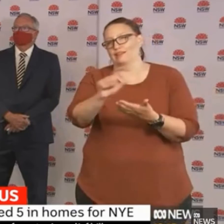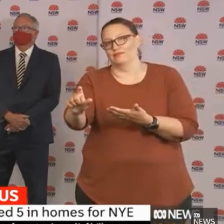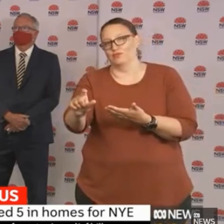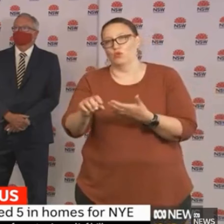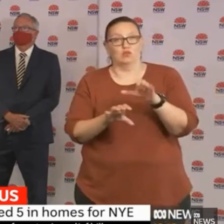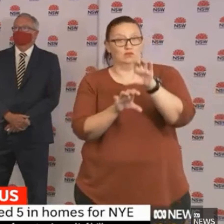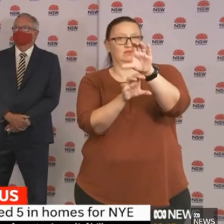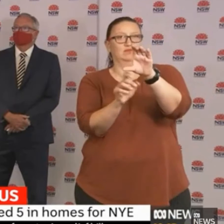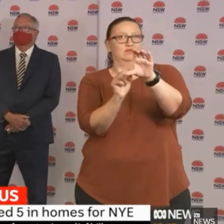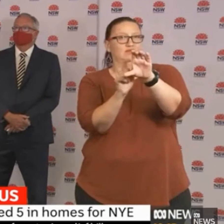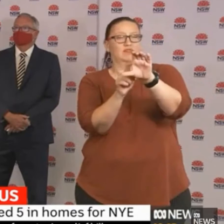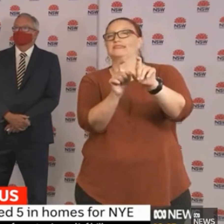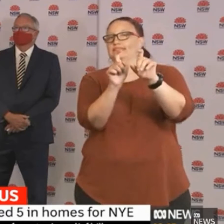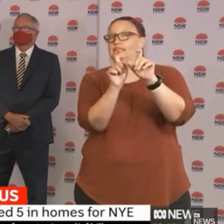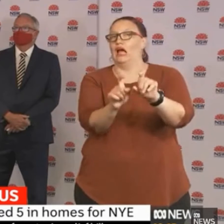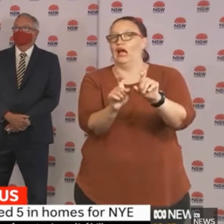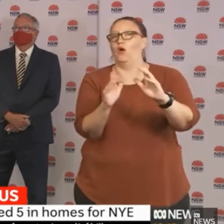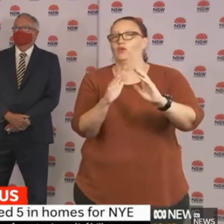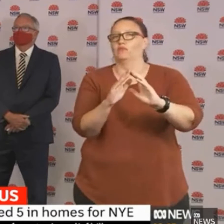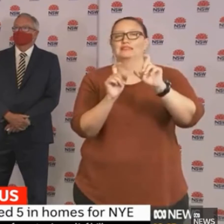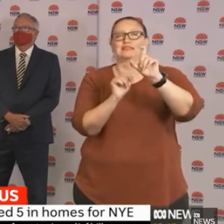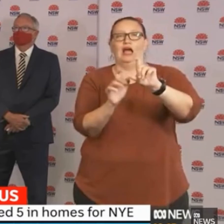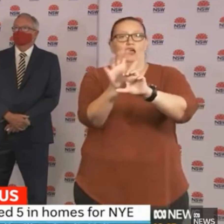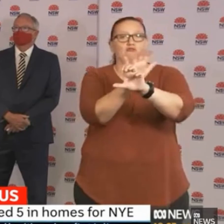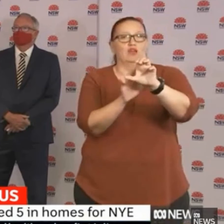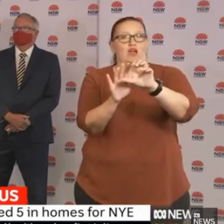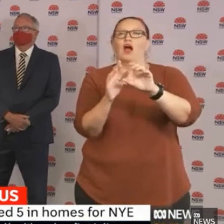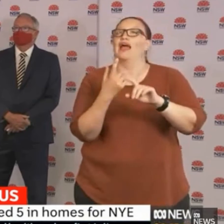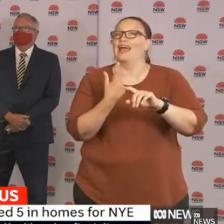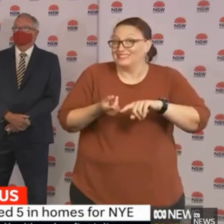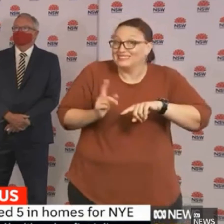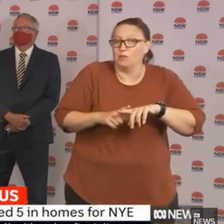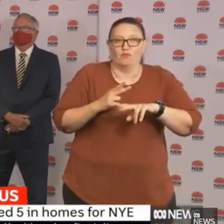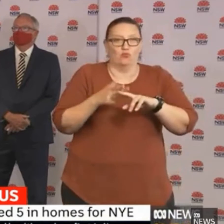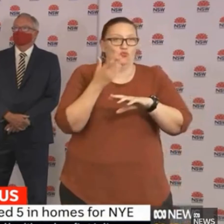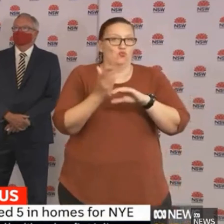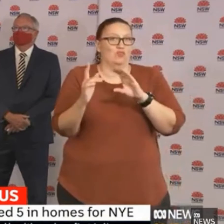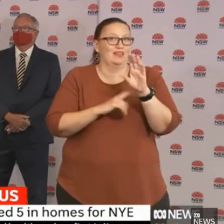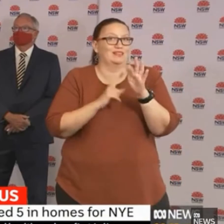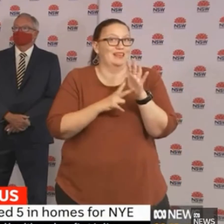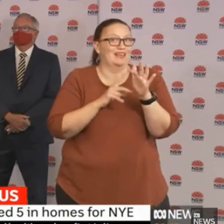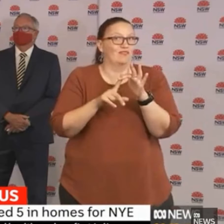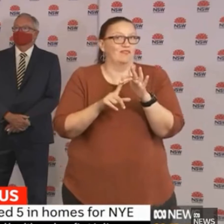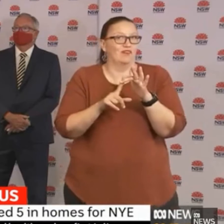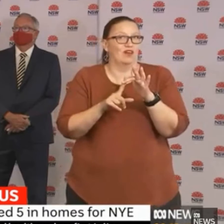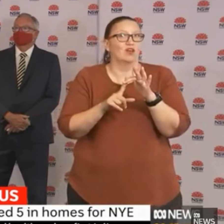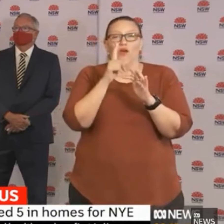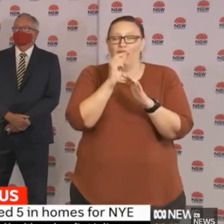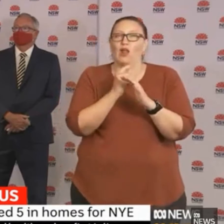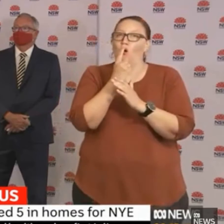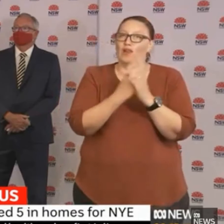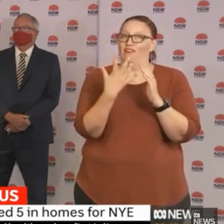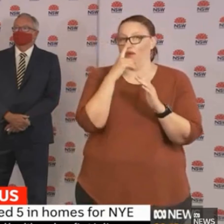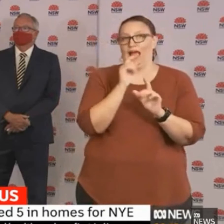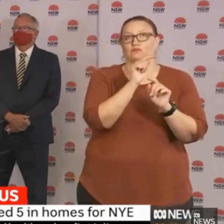provisions in the northern zone will be in place until the 9th of January, with the exception of New Year's Eve, where you can have 5 people into your home, and also